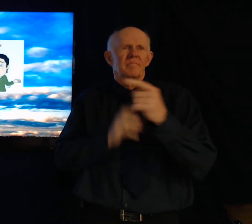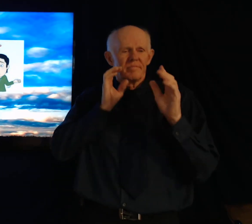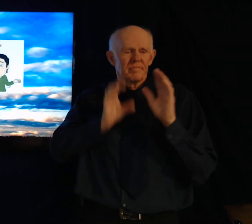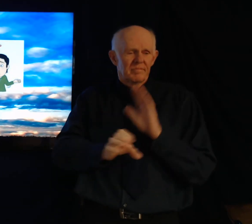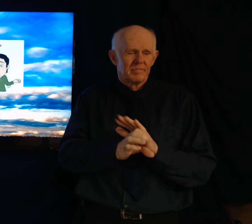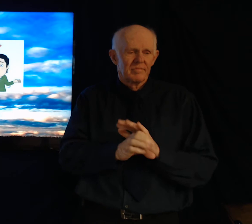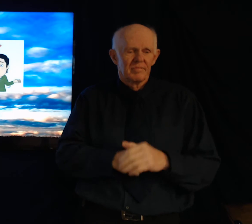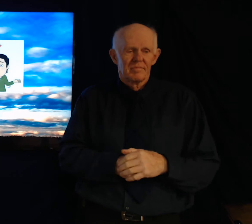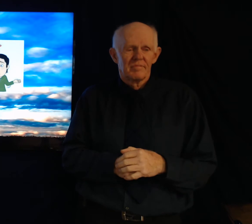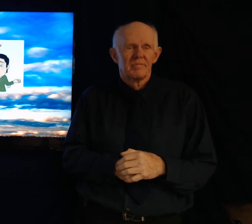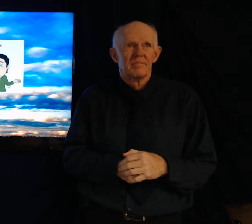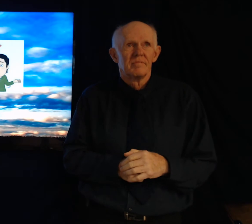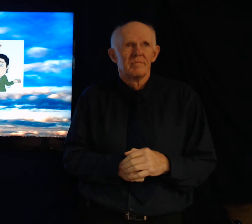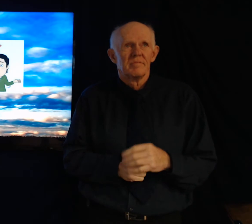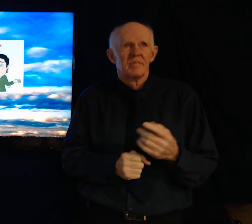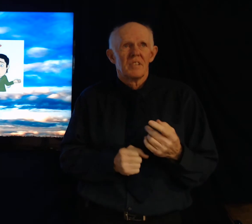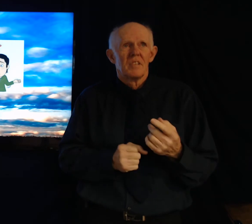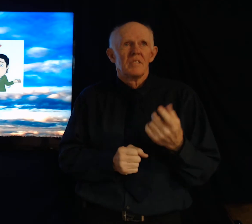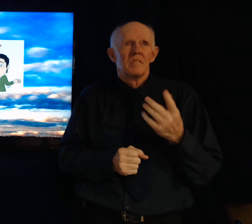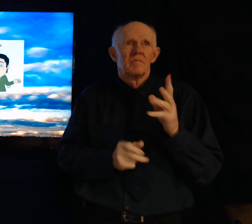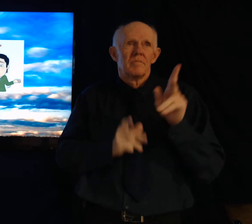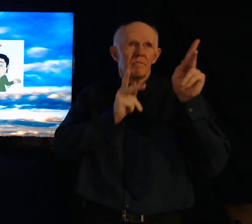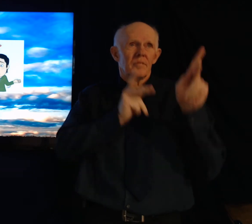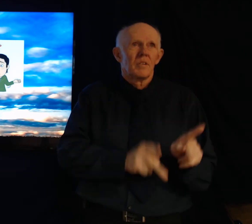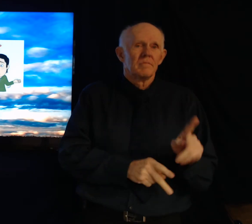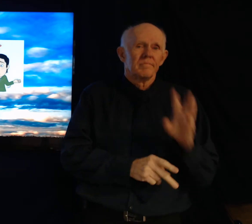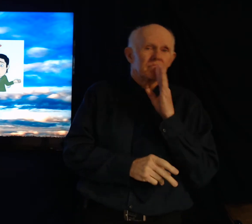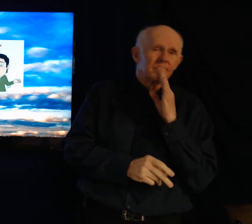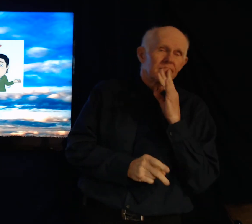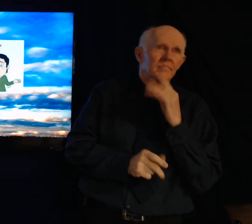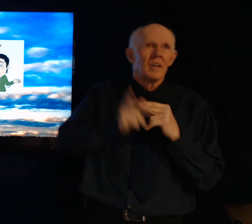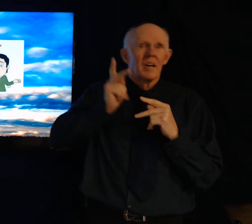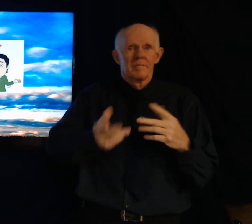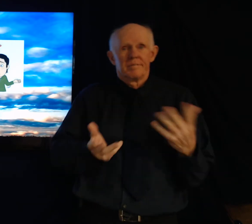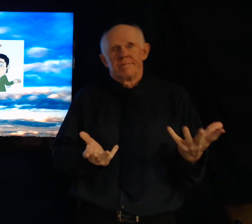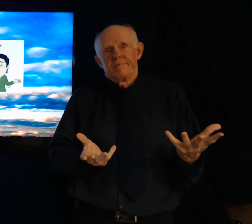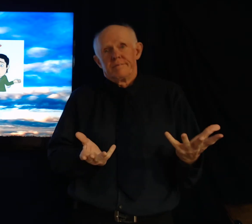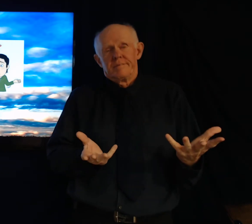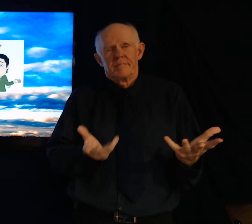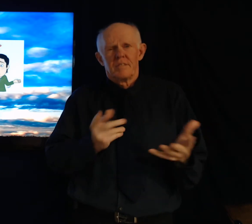This picture, this one person is talking,